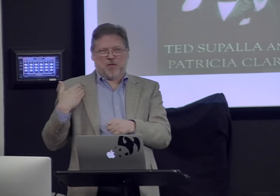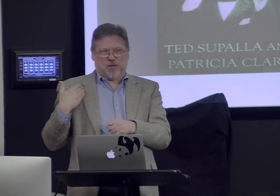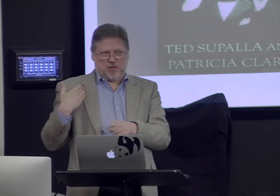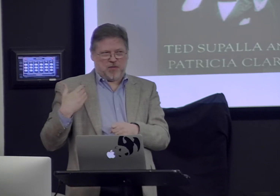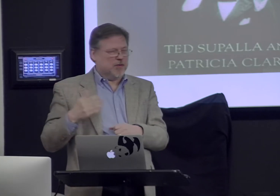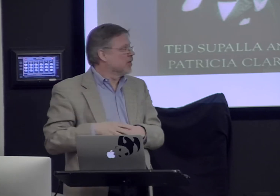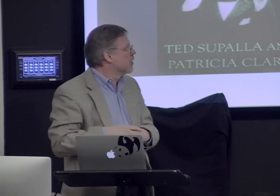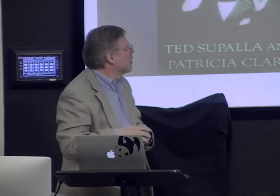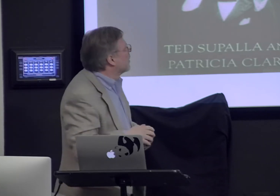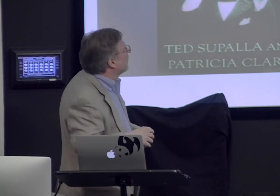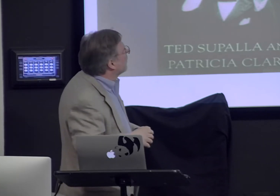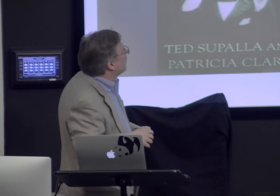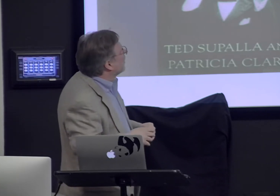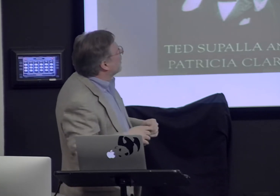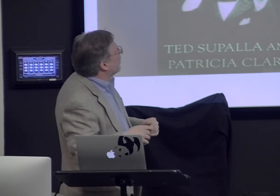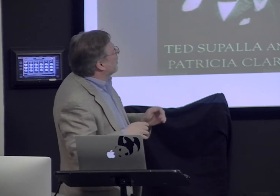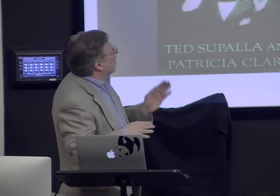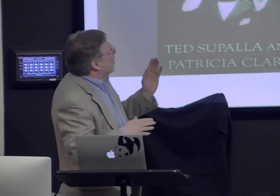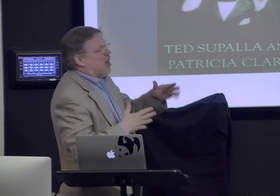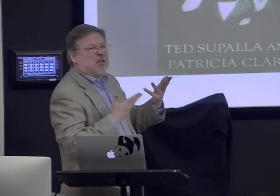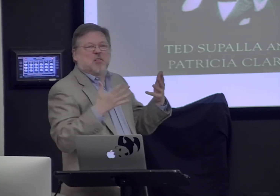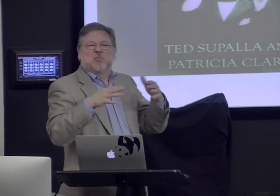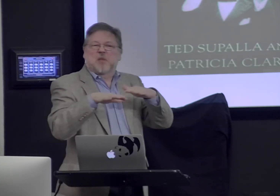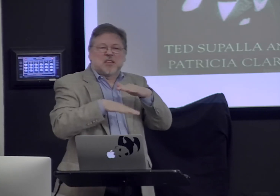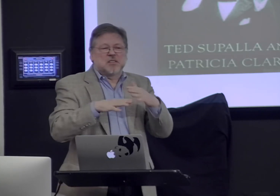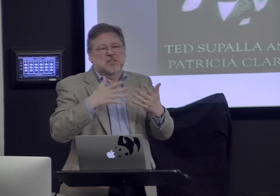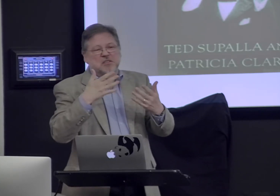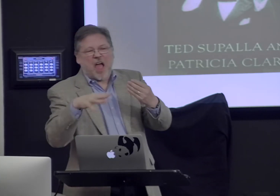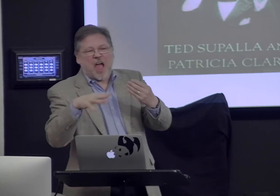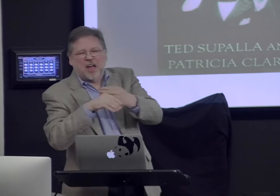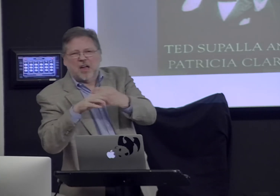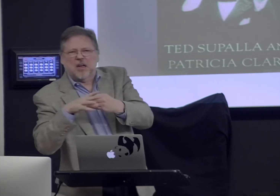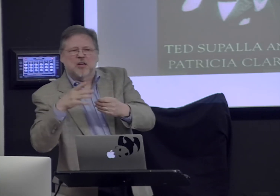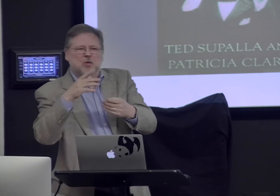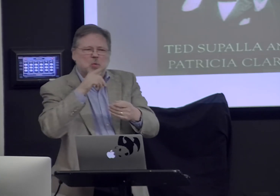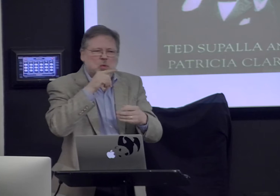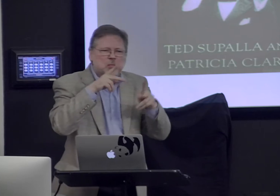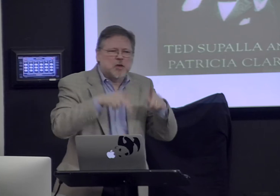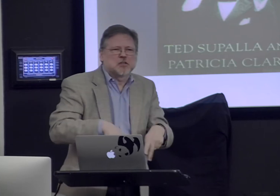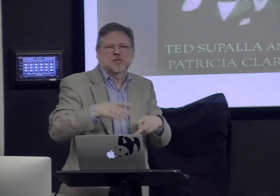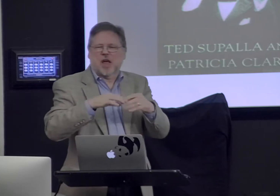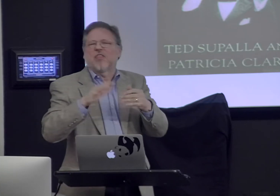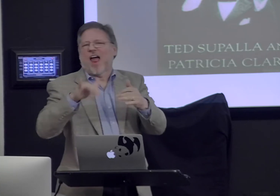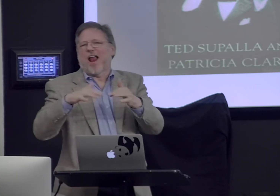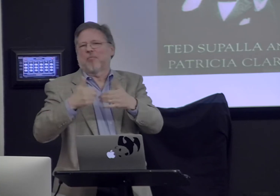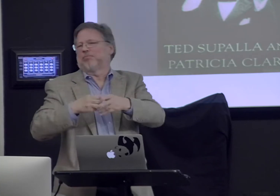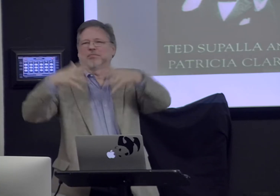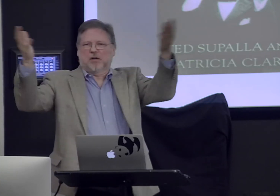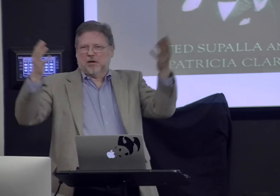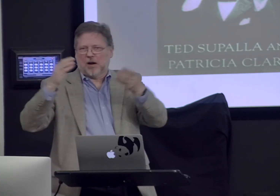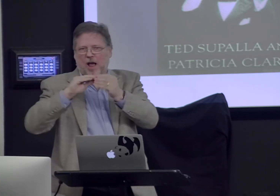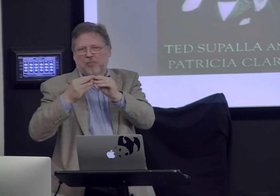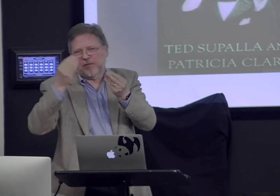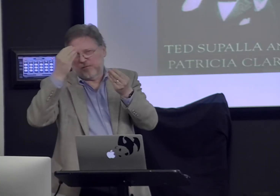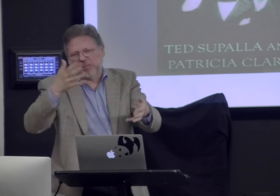helps us to understand what American Sign Language looked like 100 years ago. We cataloged the